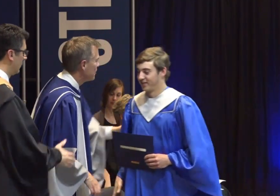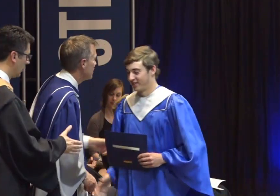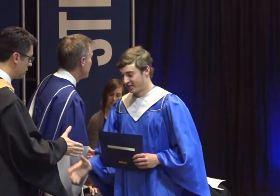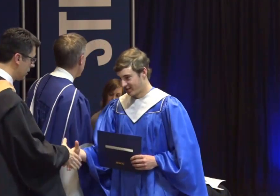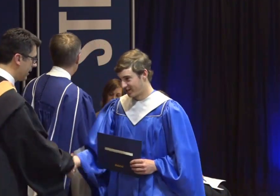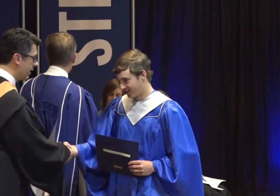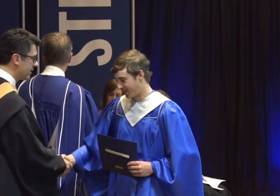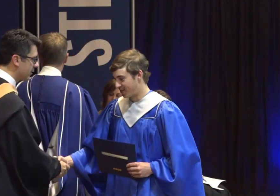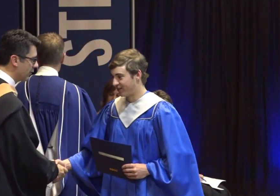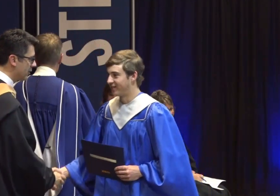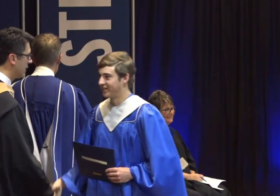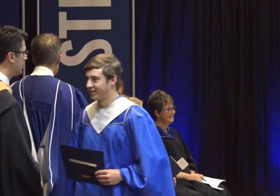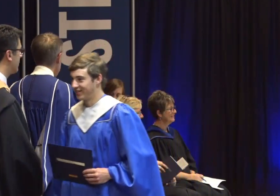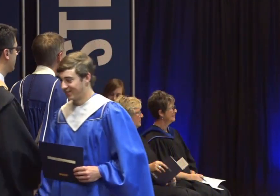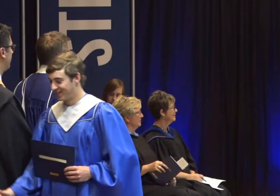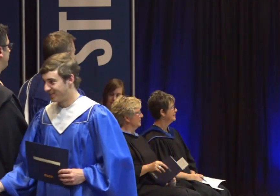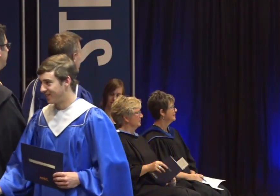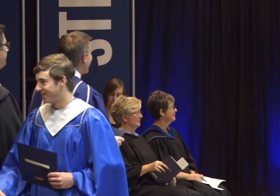Thomas Vino.